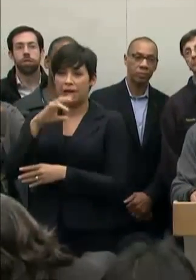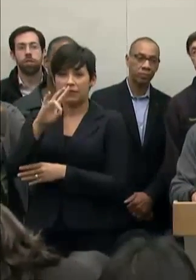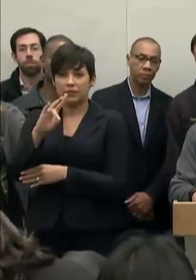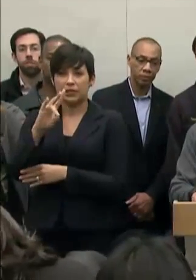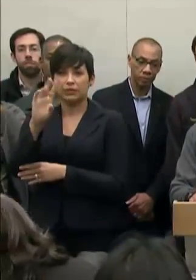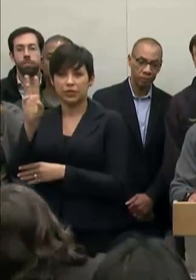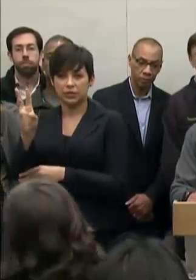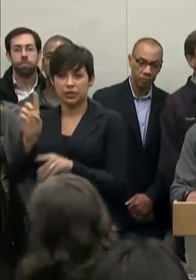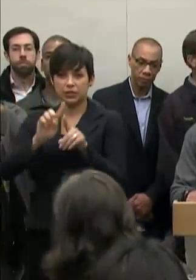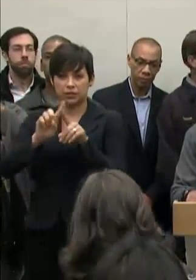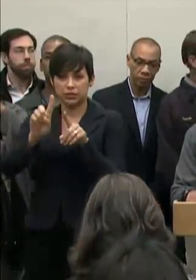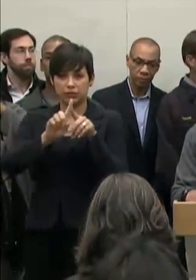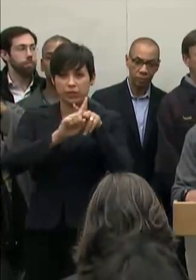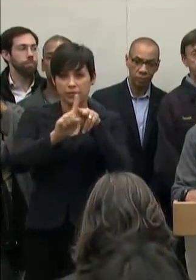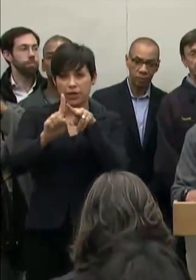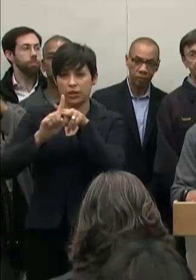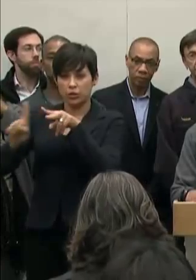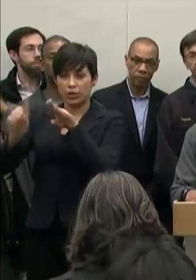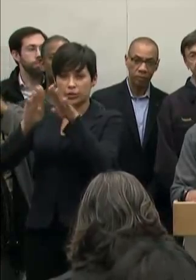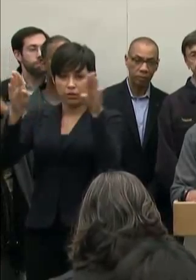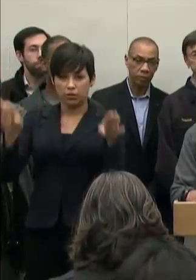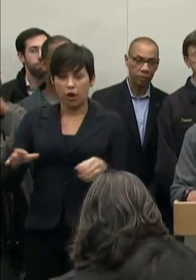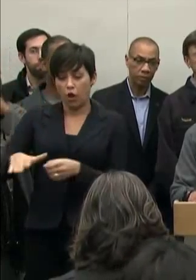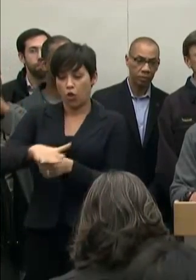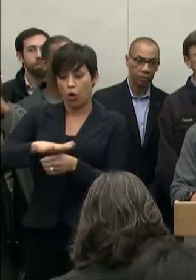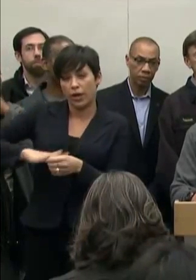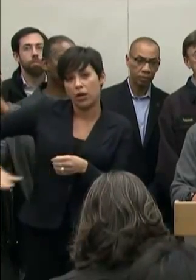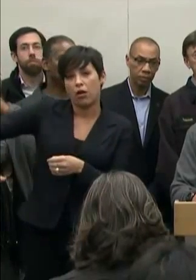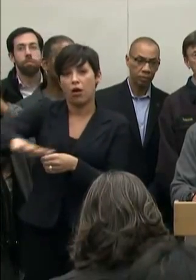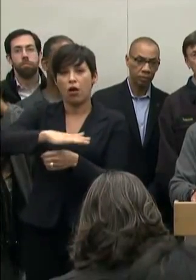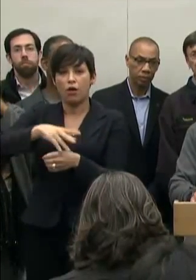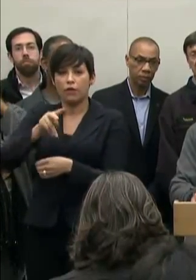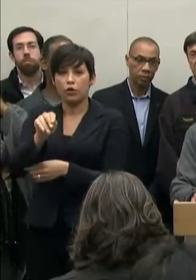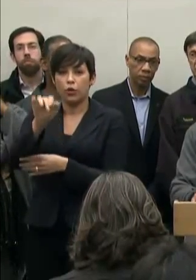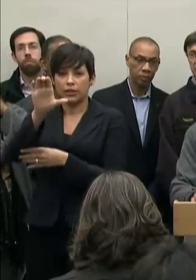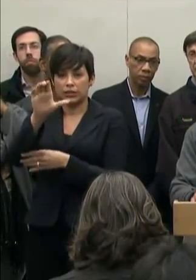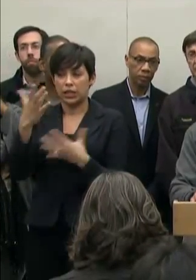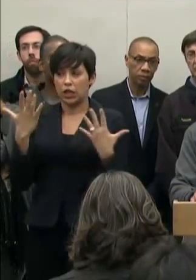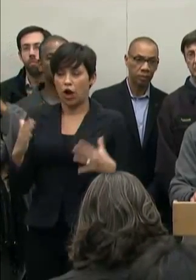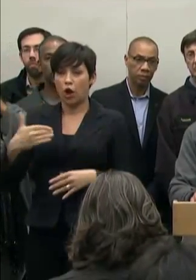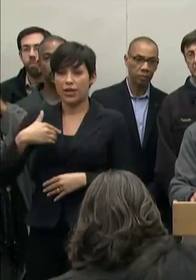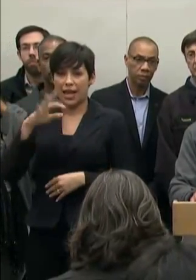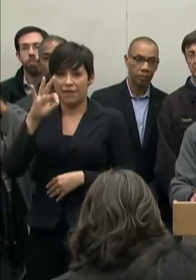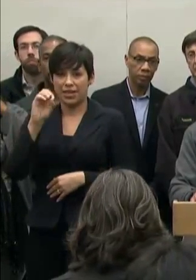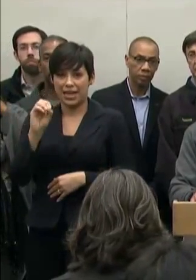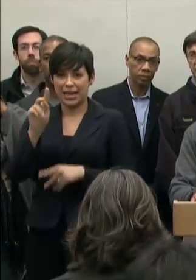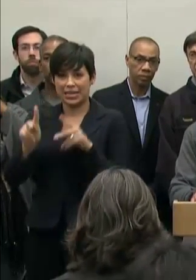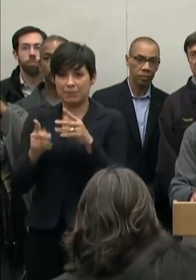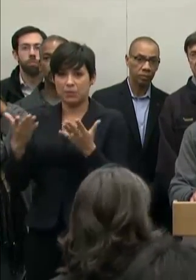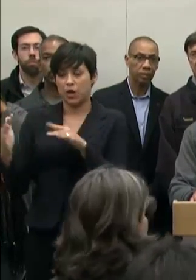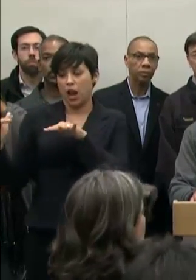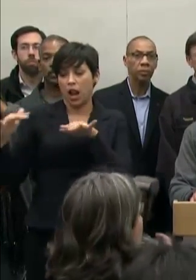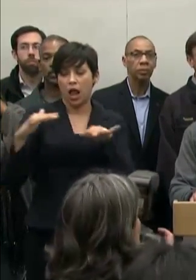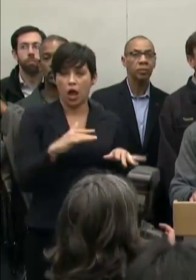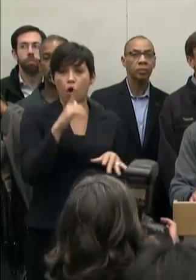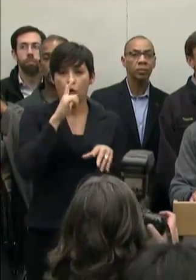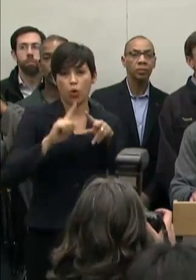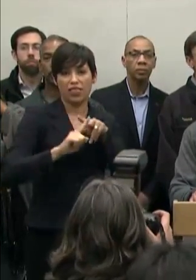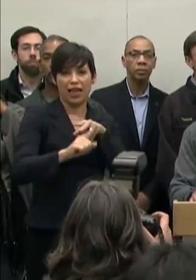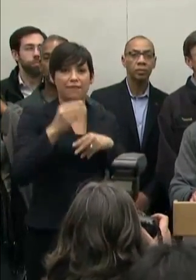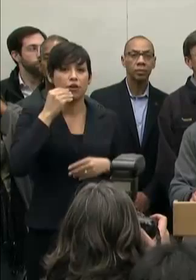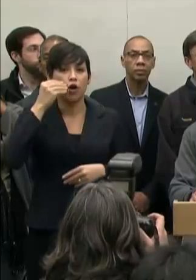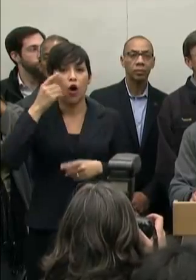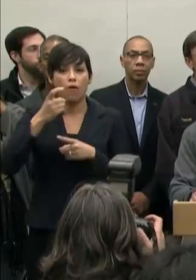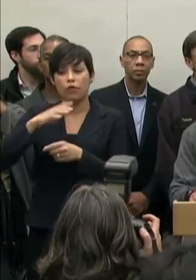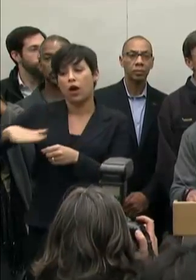city. There are already more than 90 people here who've evacuated from homes in Zone A, and there are